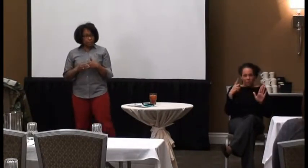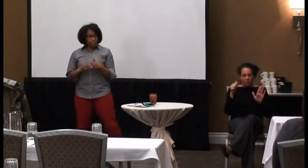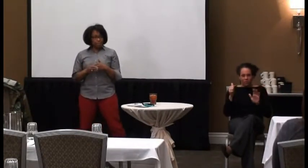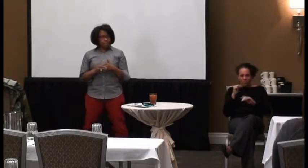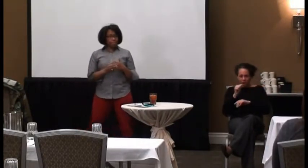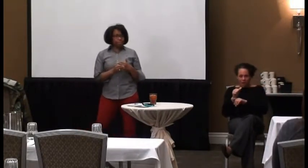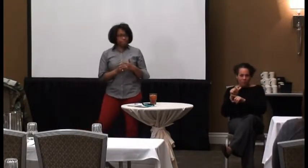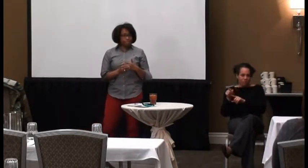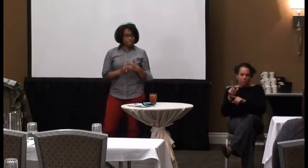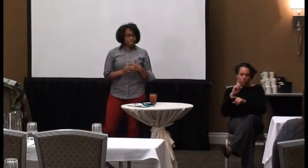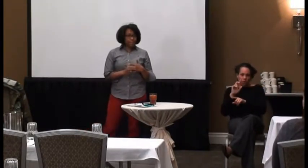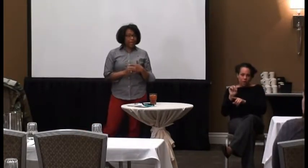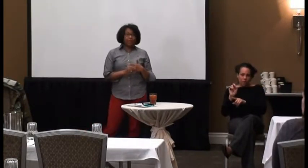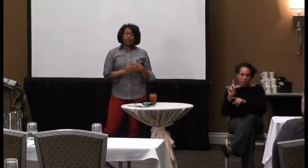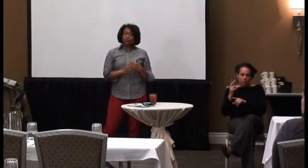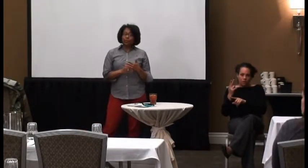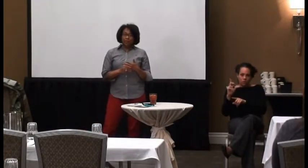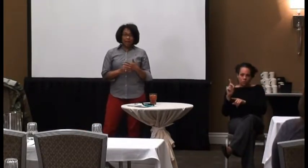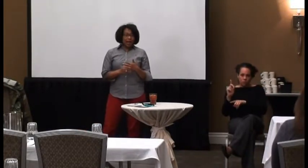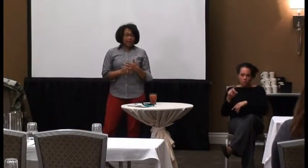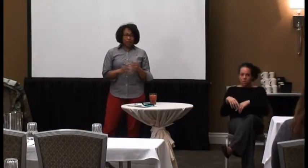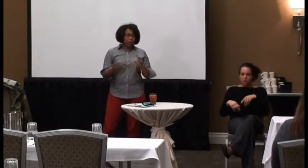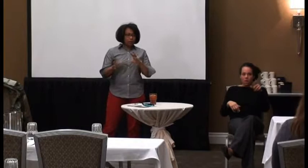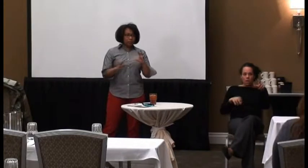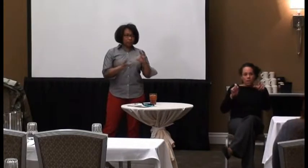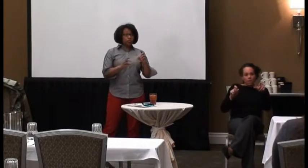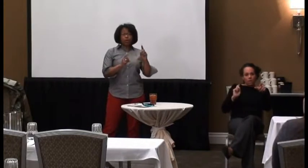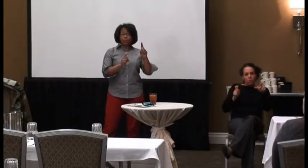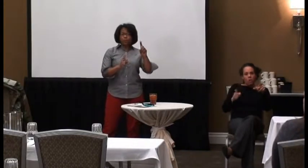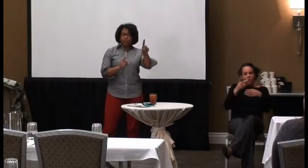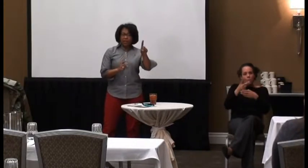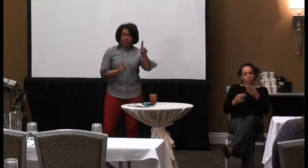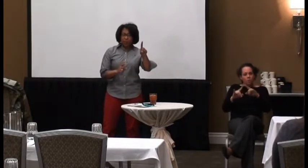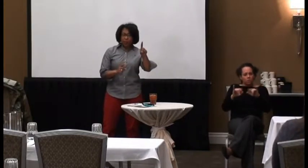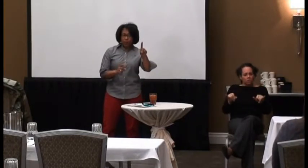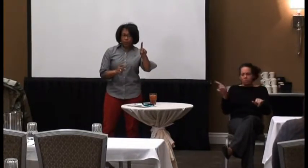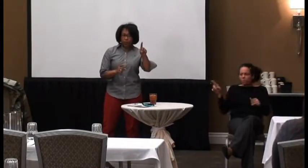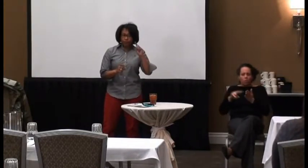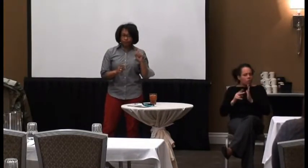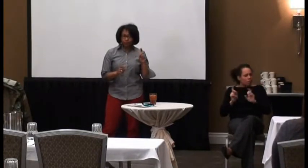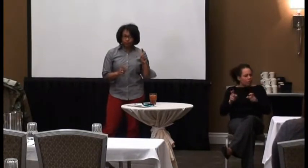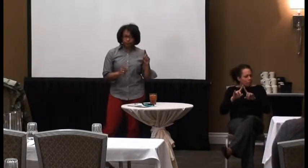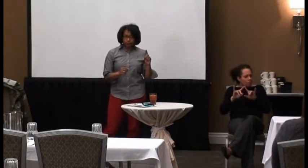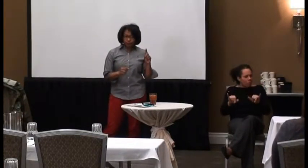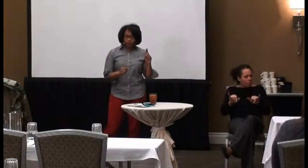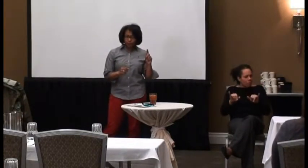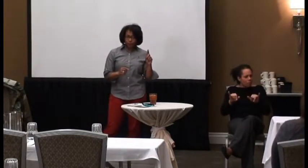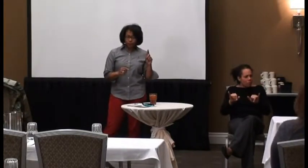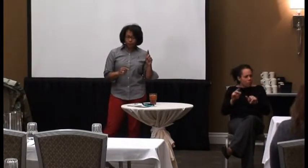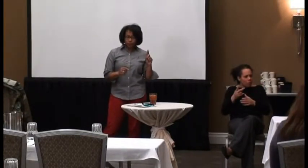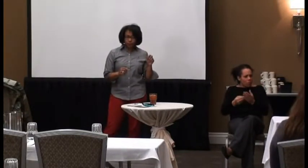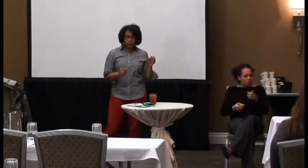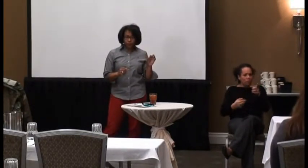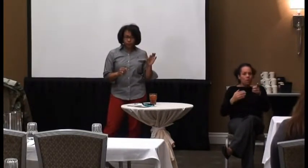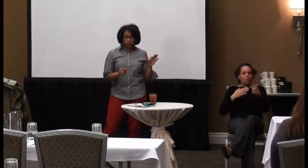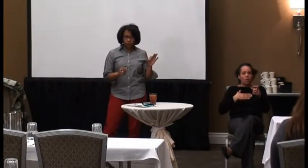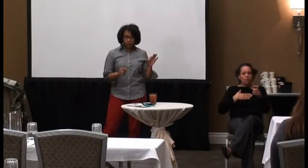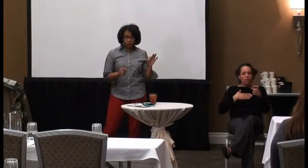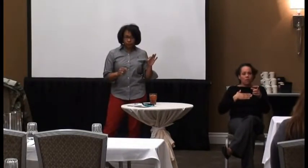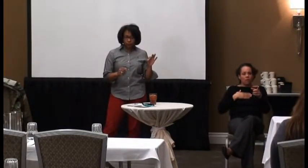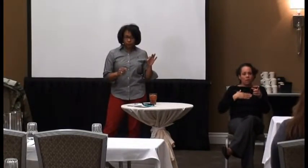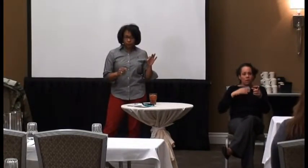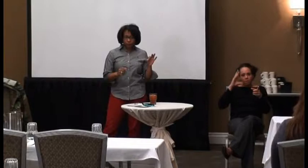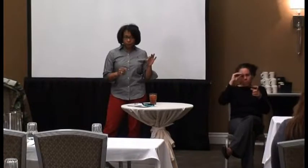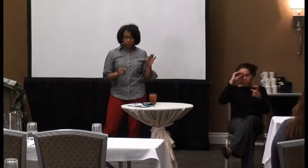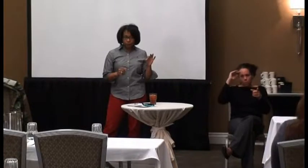them both at the same time? You cannot, well, in terms of, what do you mean giving both? My boy, when he was little, they gave him